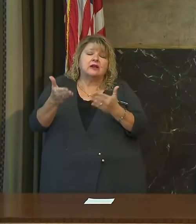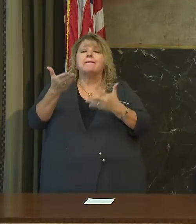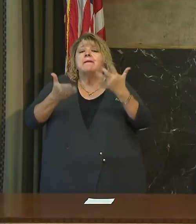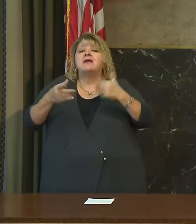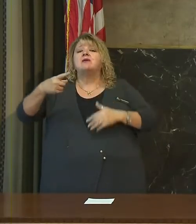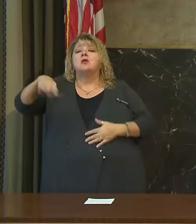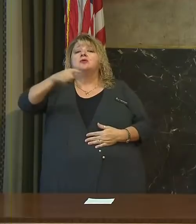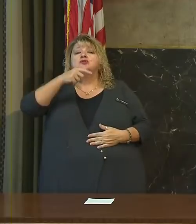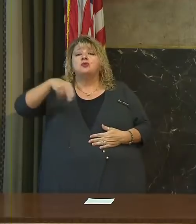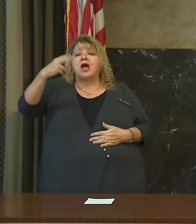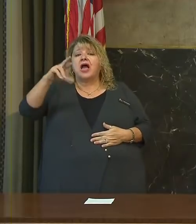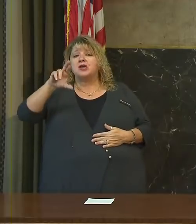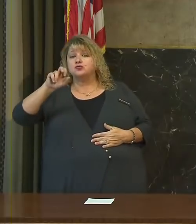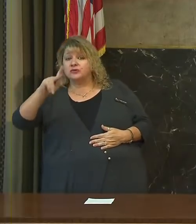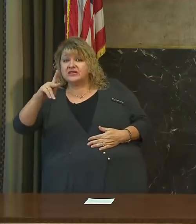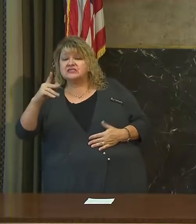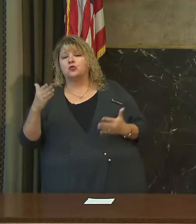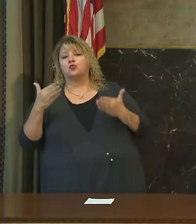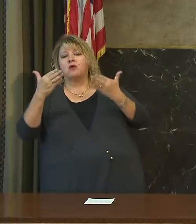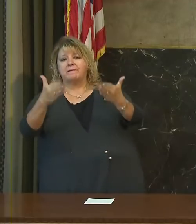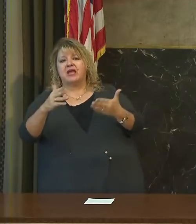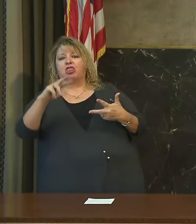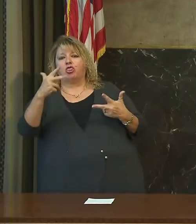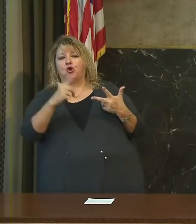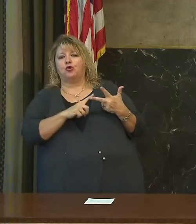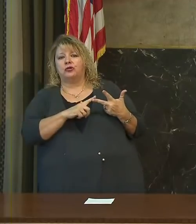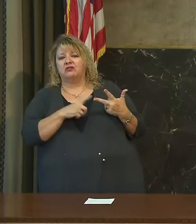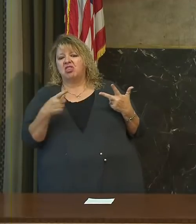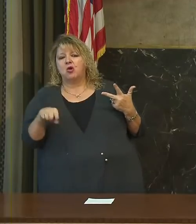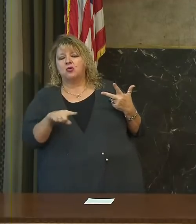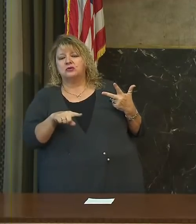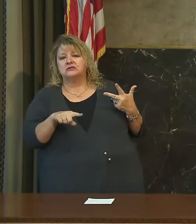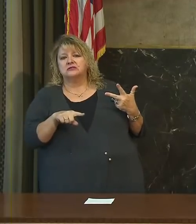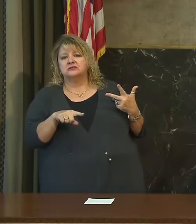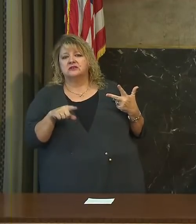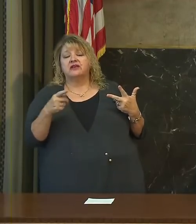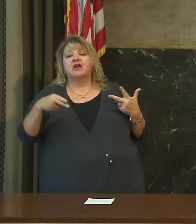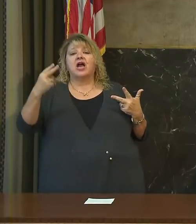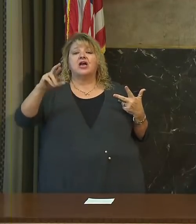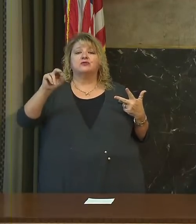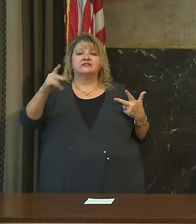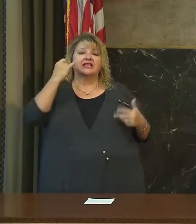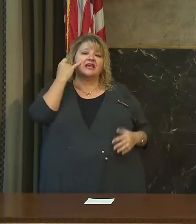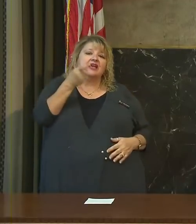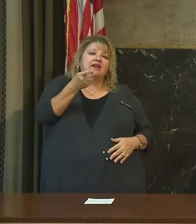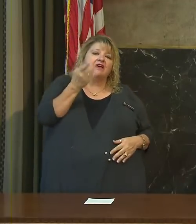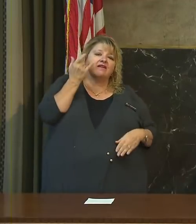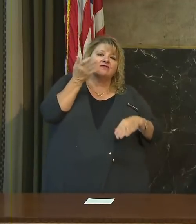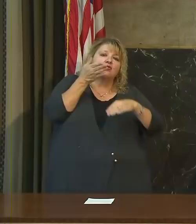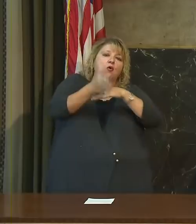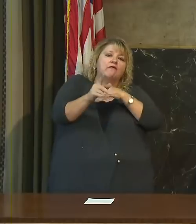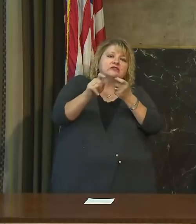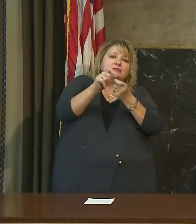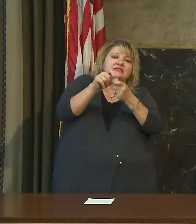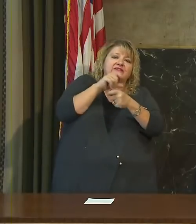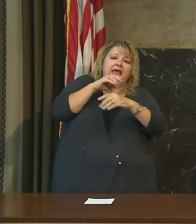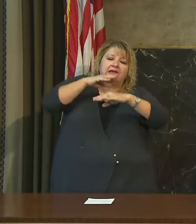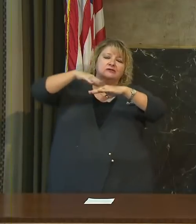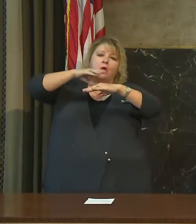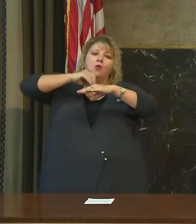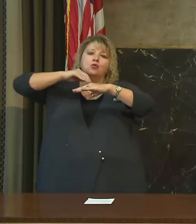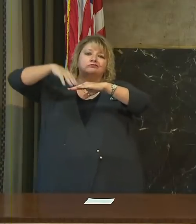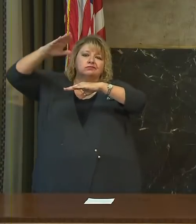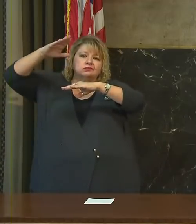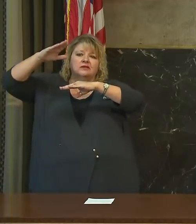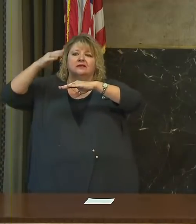at higher risk. And they might eventually say, you need a booster if you are over this age or have these underlying